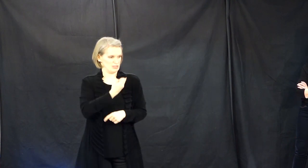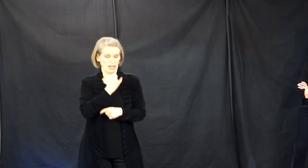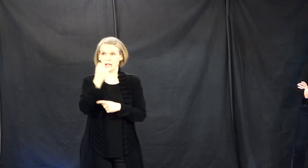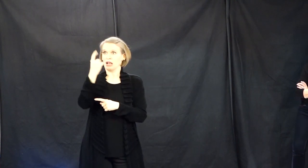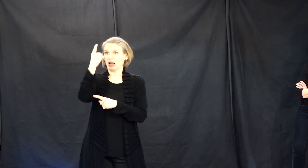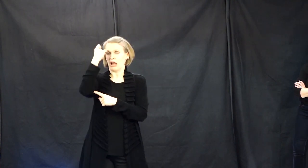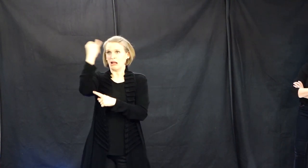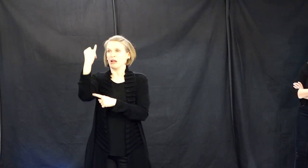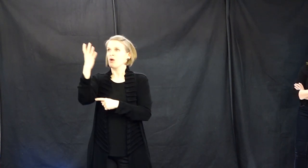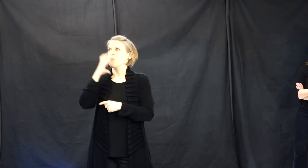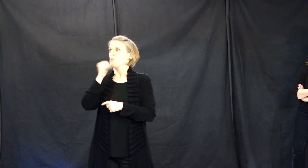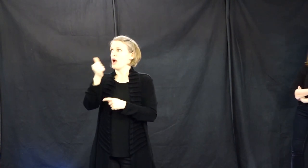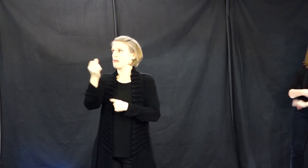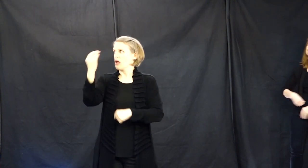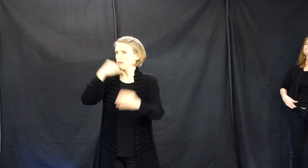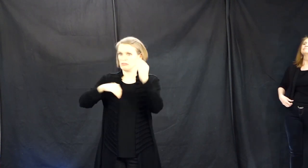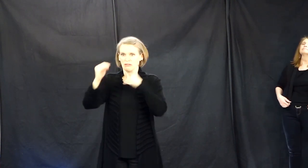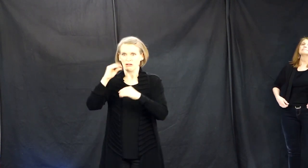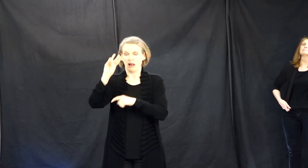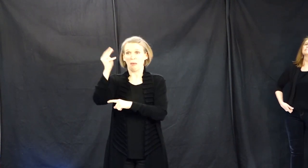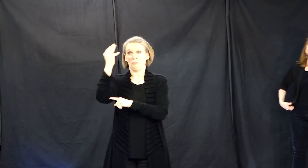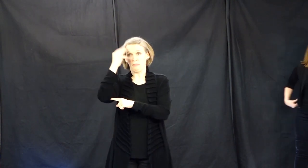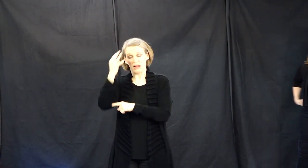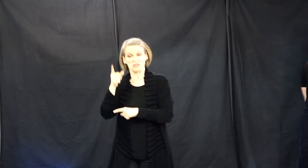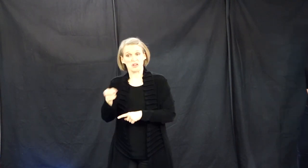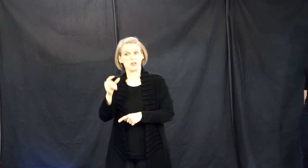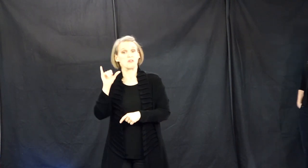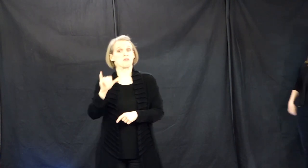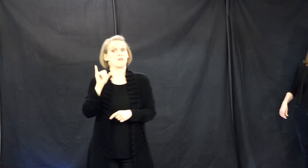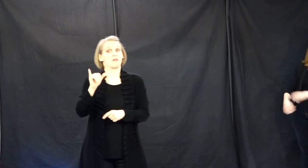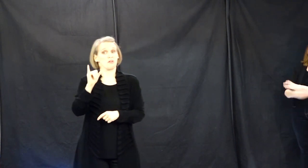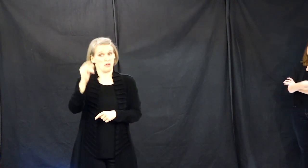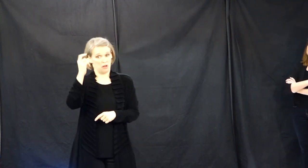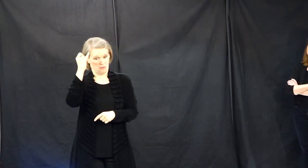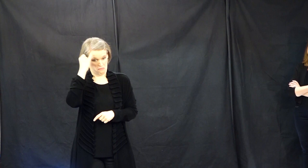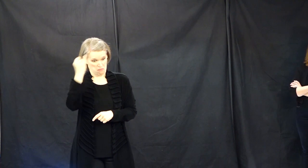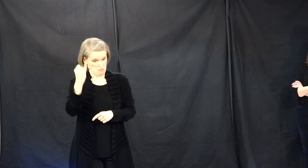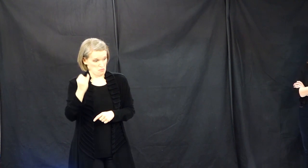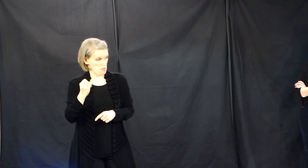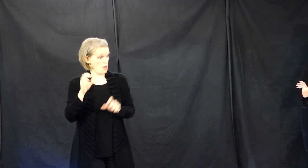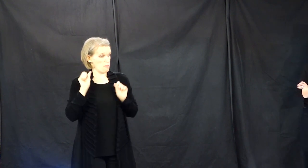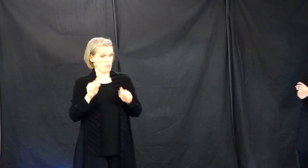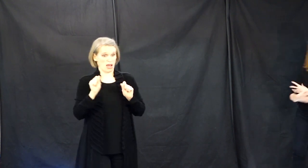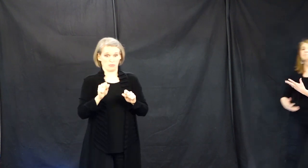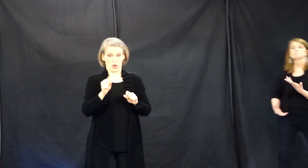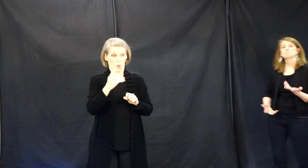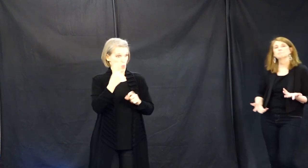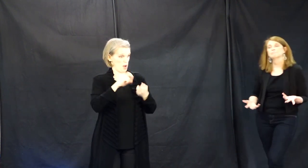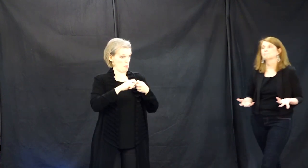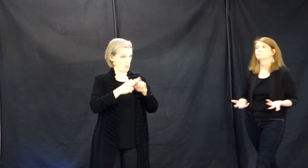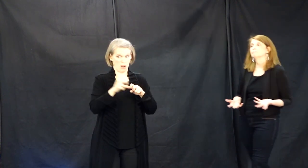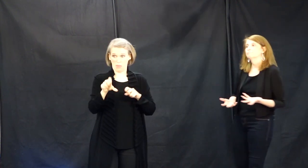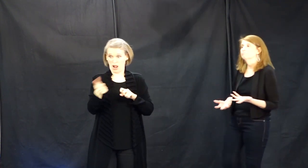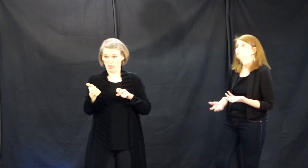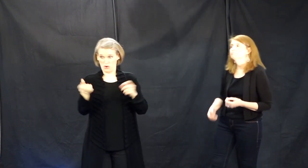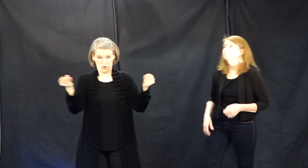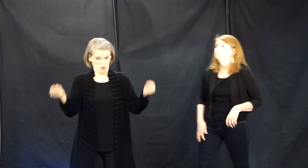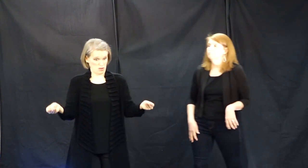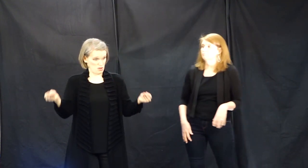dinner and invite, and Madison responds with Virginian insight. Maybe we can solve one problem with another and win a victory for